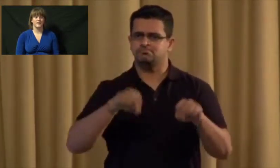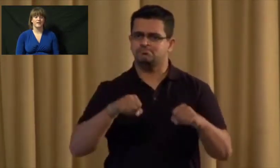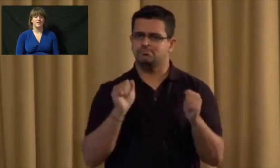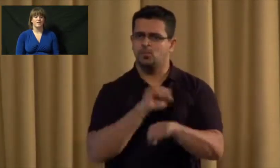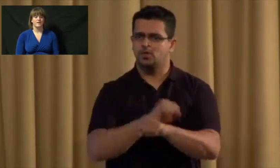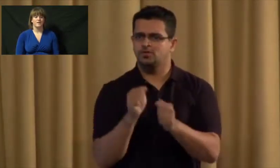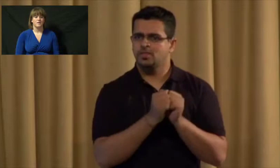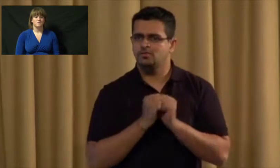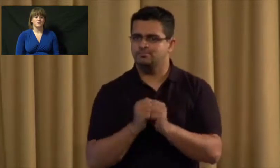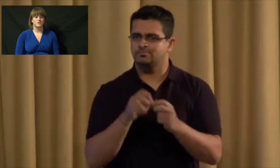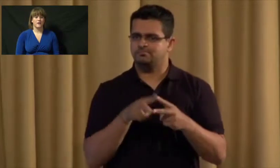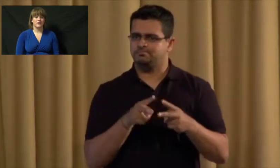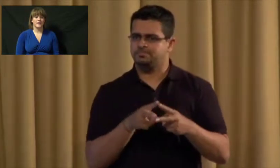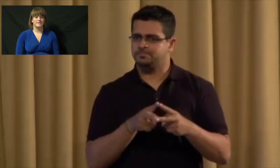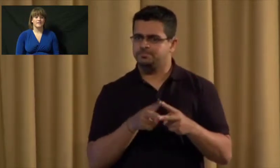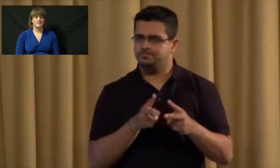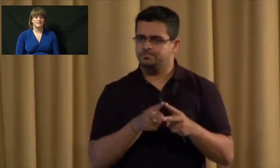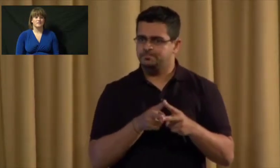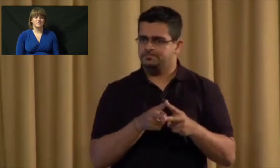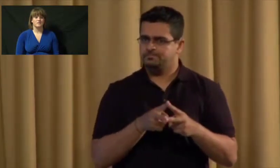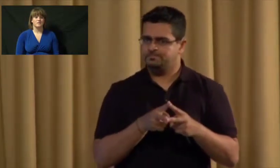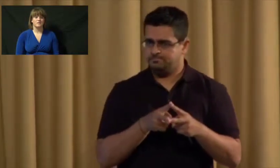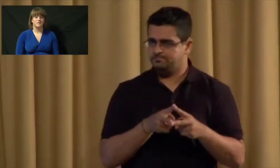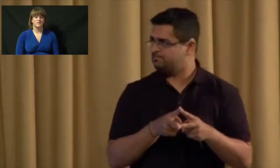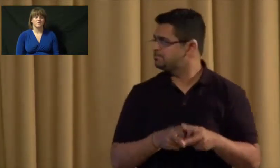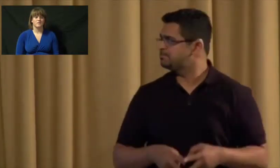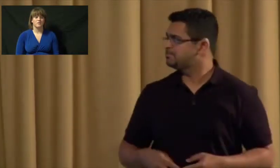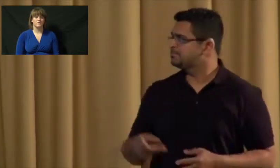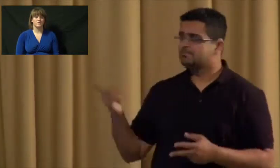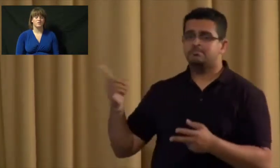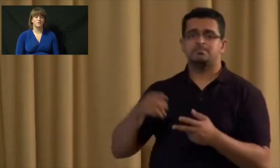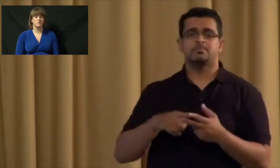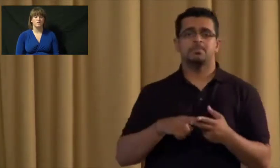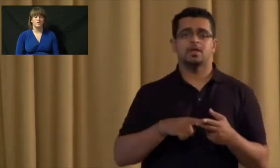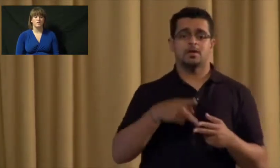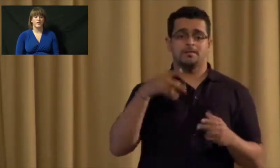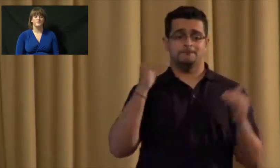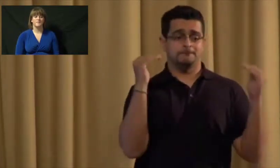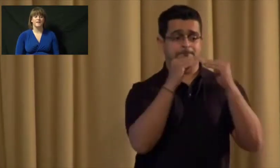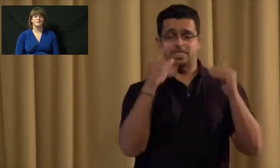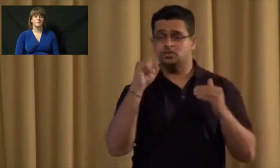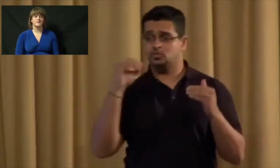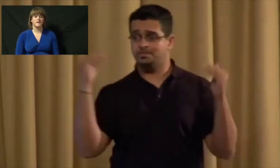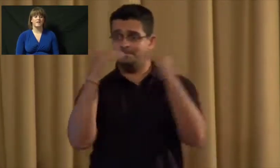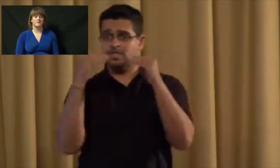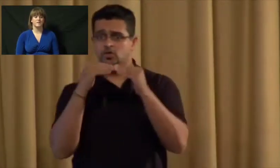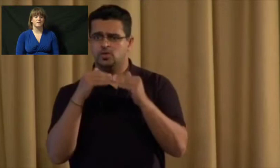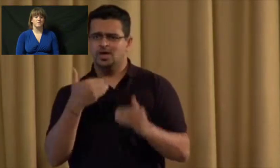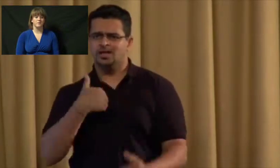Secondly, we were sharing ideas. Those two things made us work together really well.